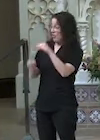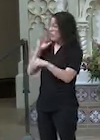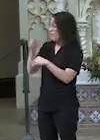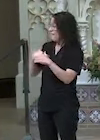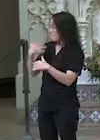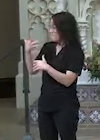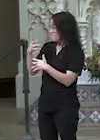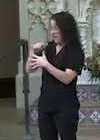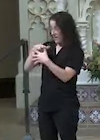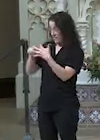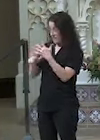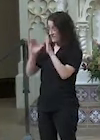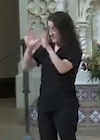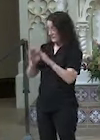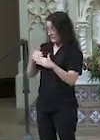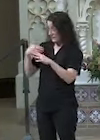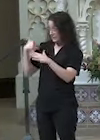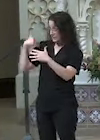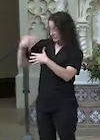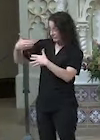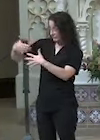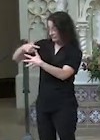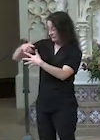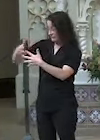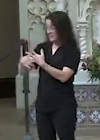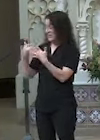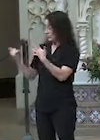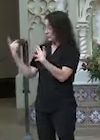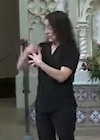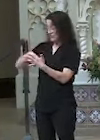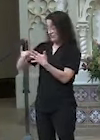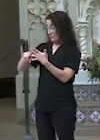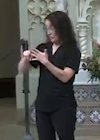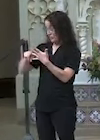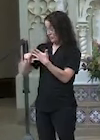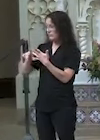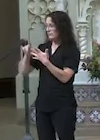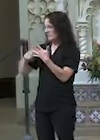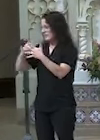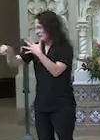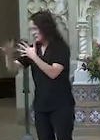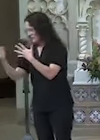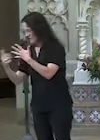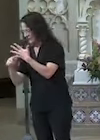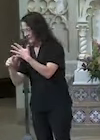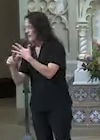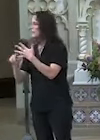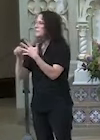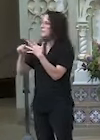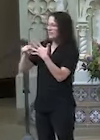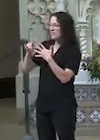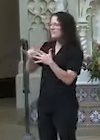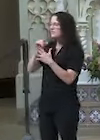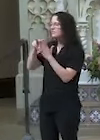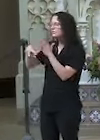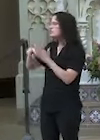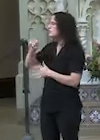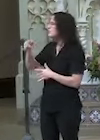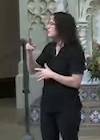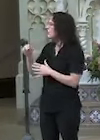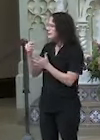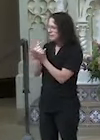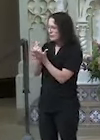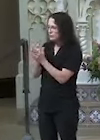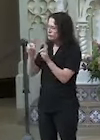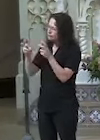row that we are hearing from John's Gospel, what's called the Bread of Life Discourse?